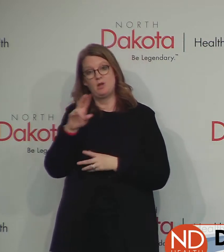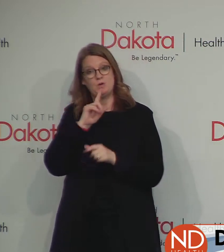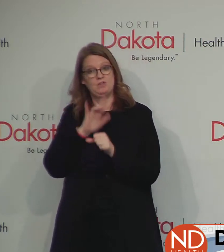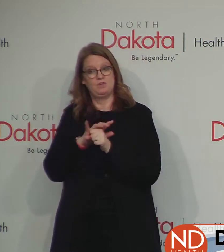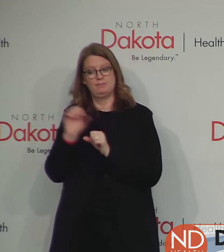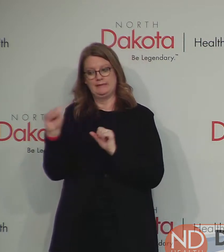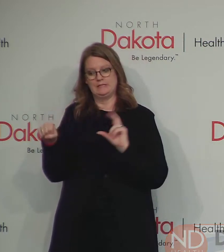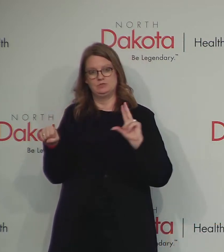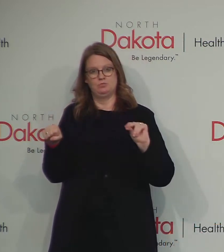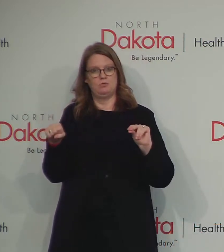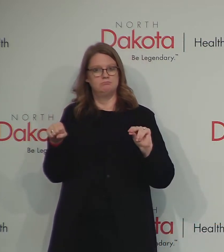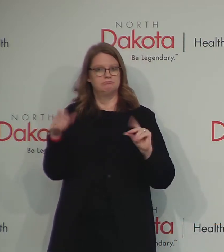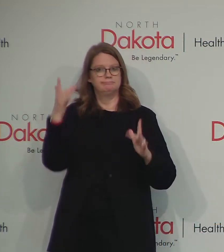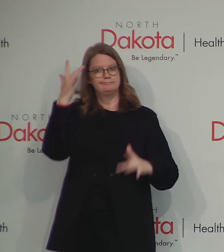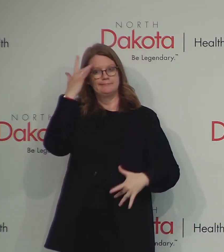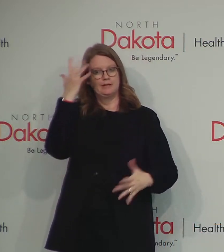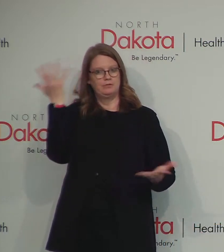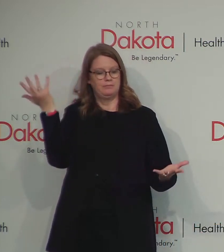Thanks.